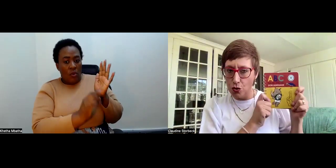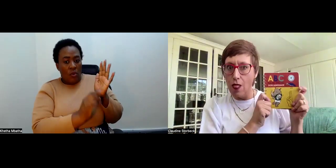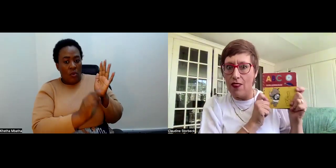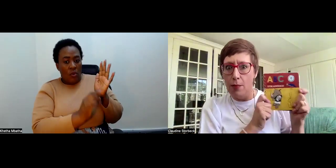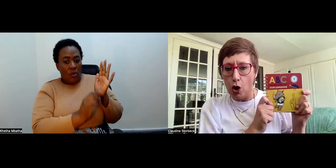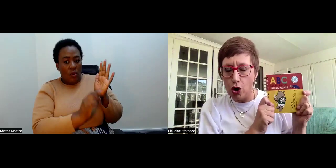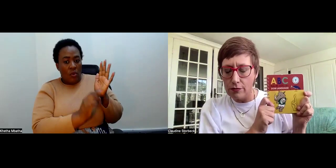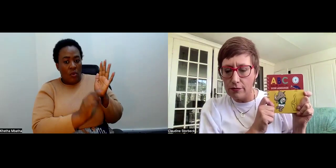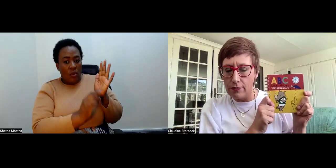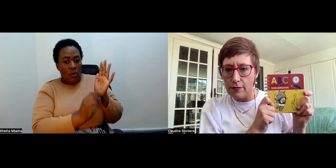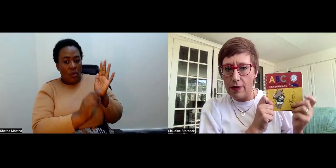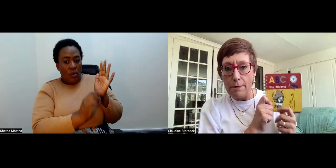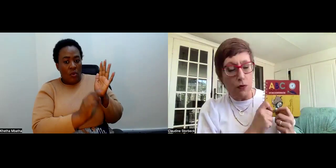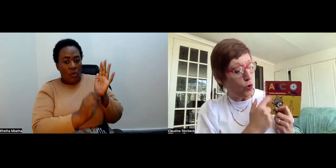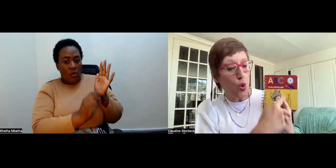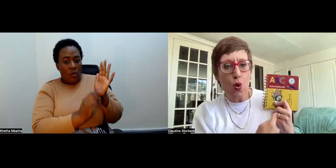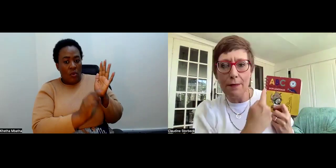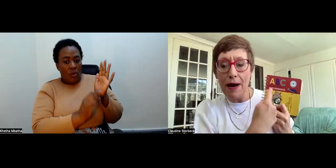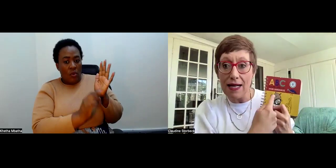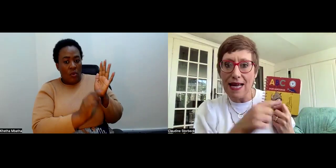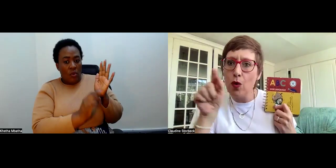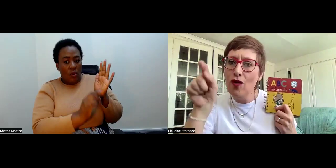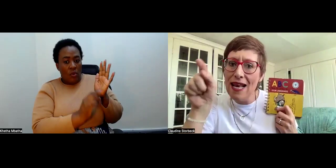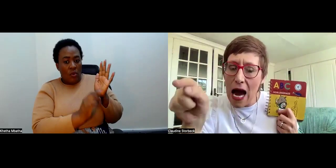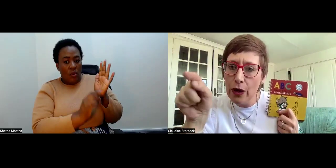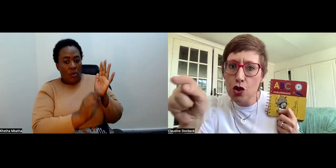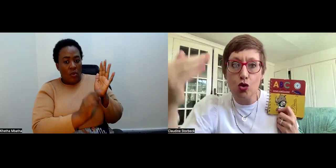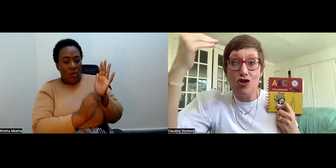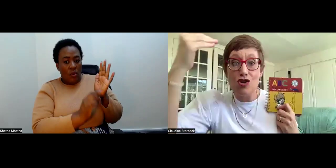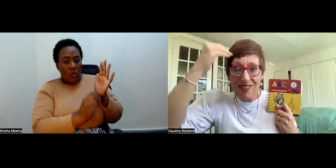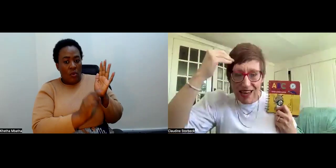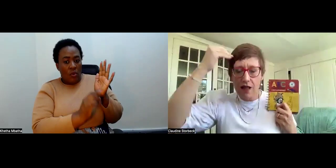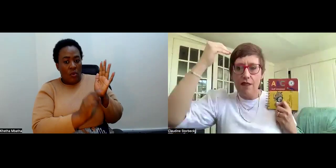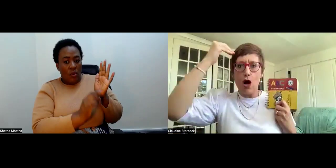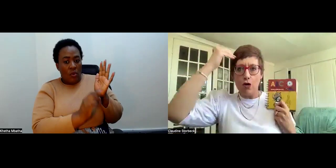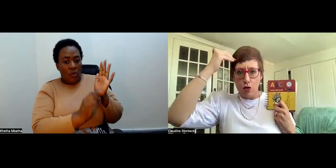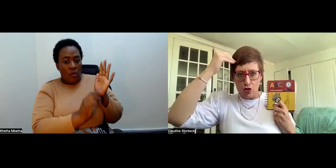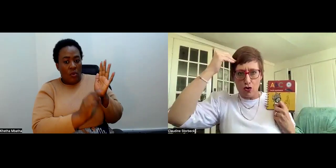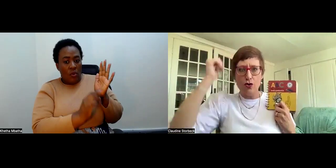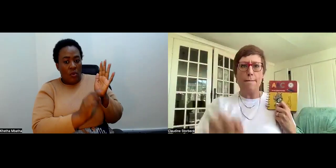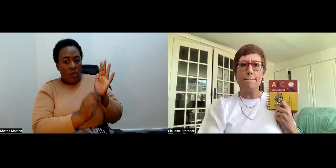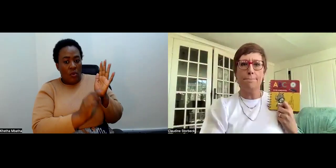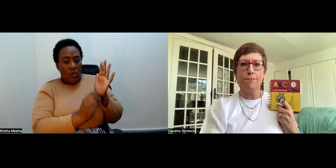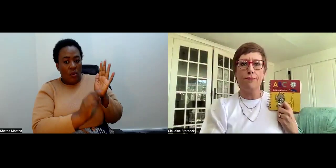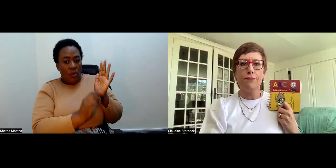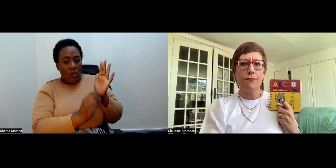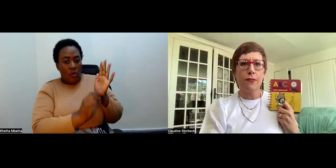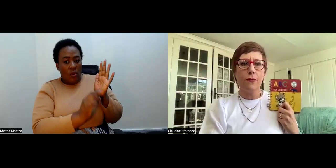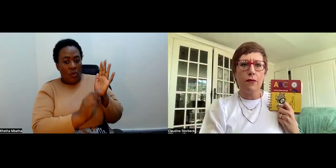literacy tool, the book, but we're talking about it and we're allowing children to think their own thoughts.